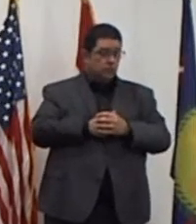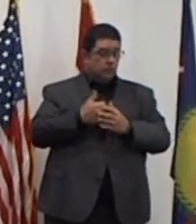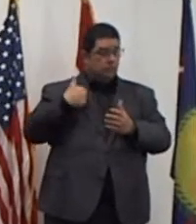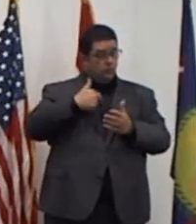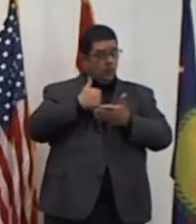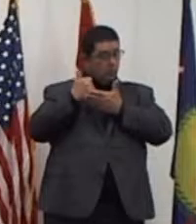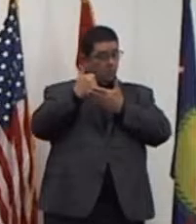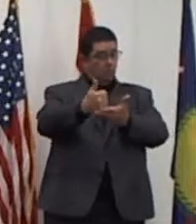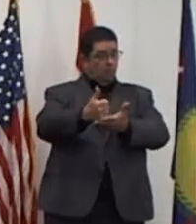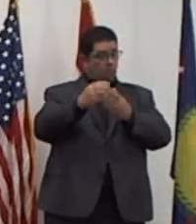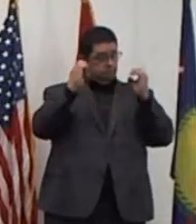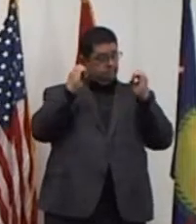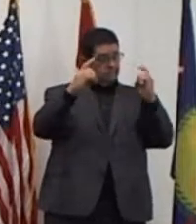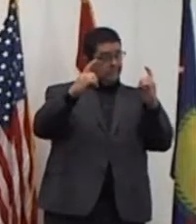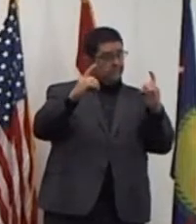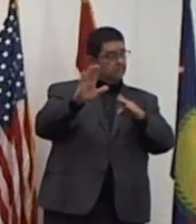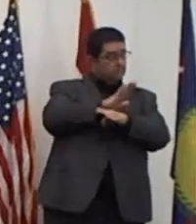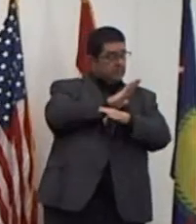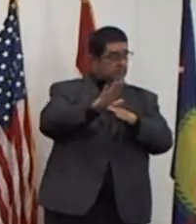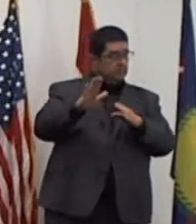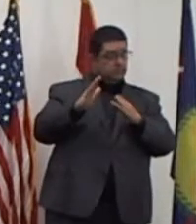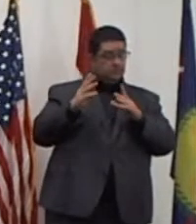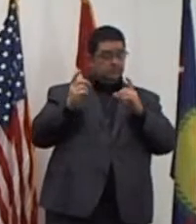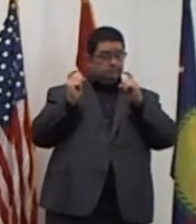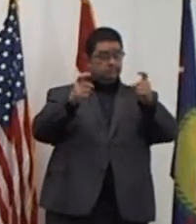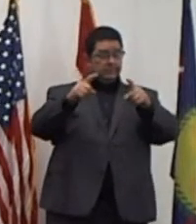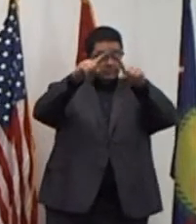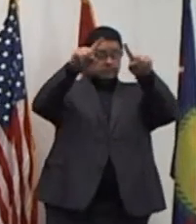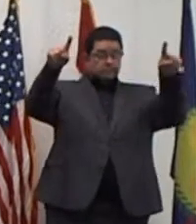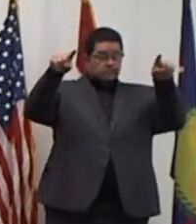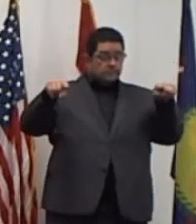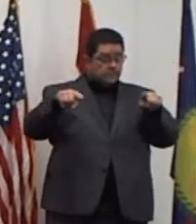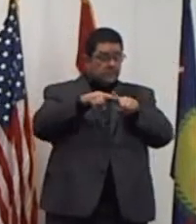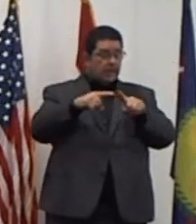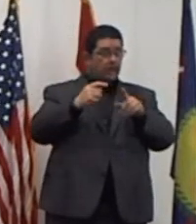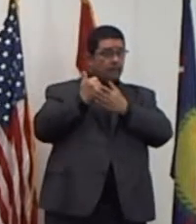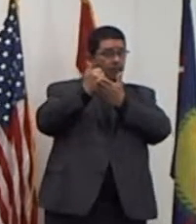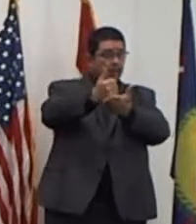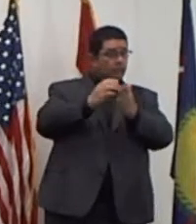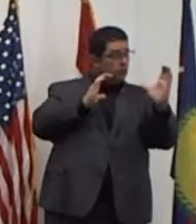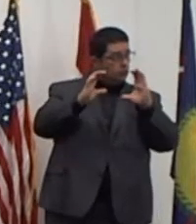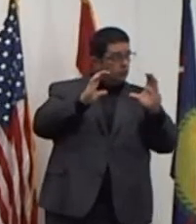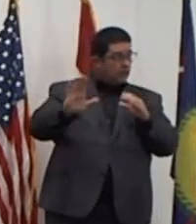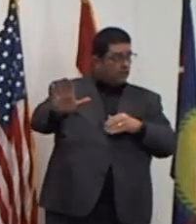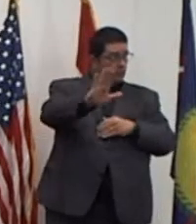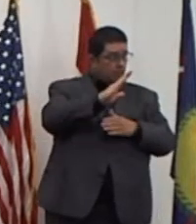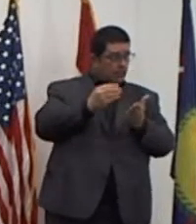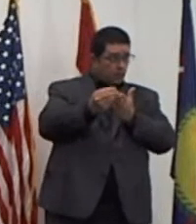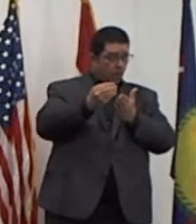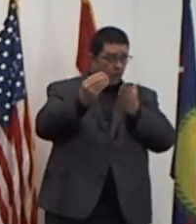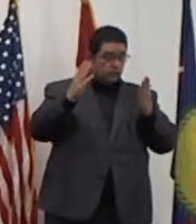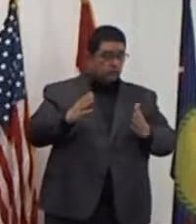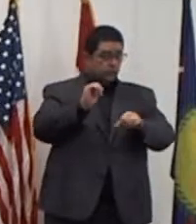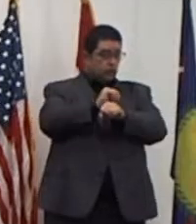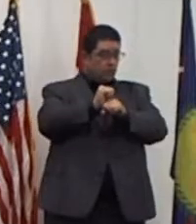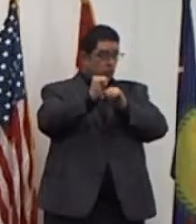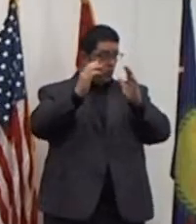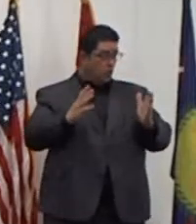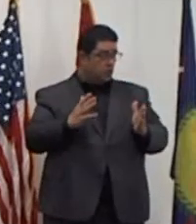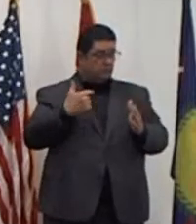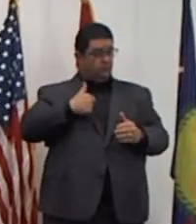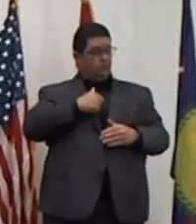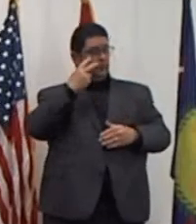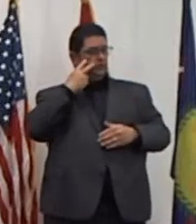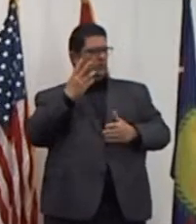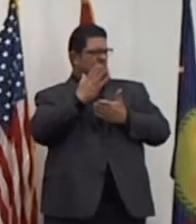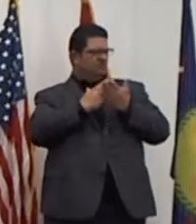educate the businesses, provide them with signage, and help them communicate with their patrons and their employees what the guidelines are. We saw some of